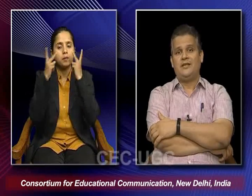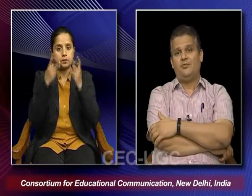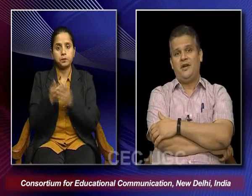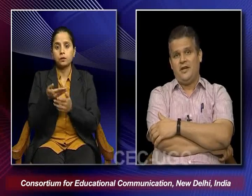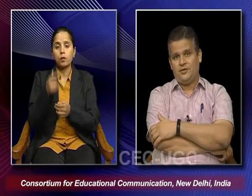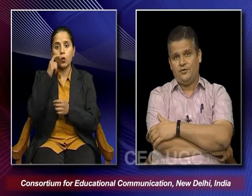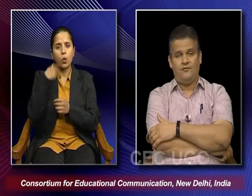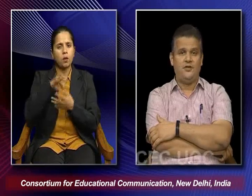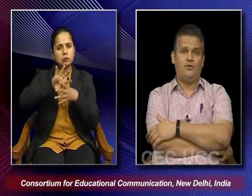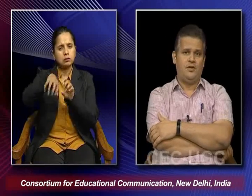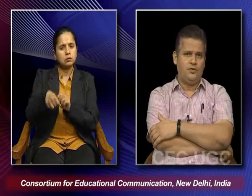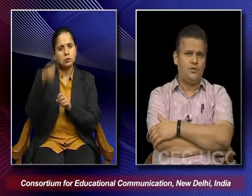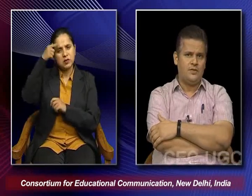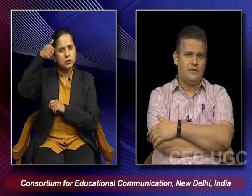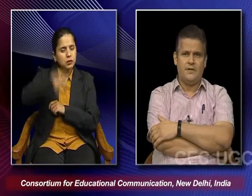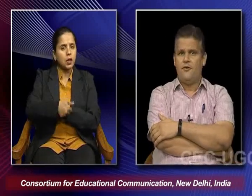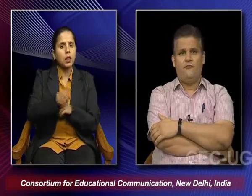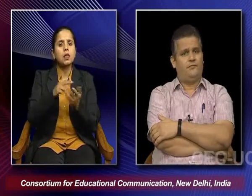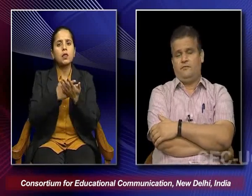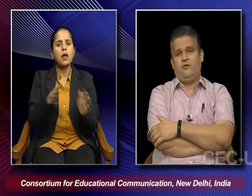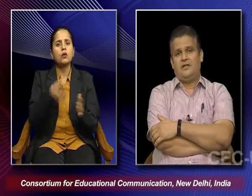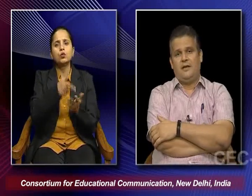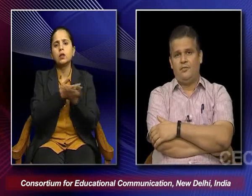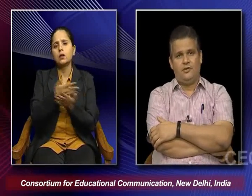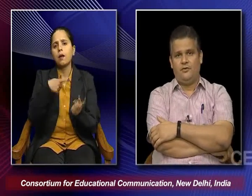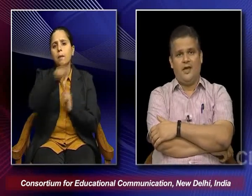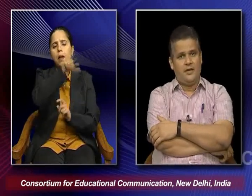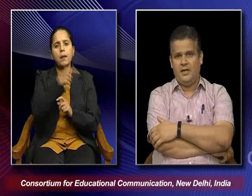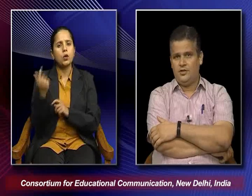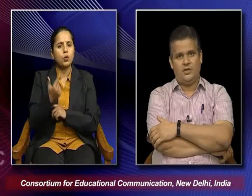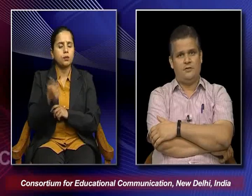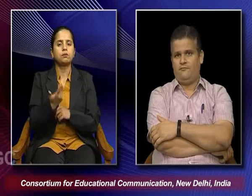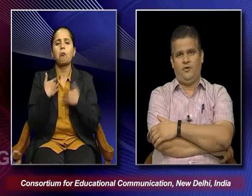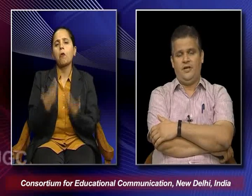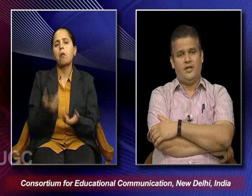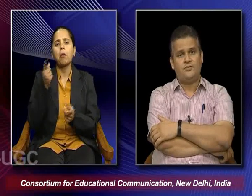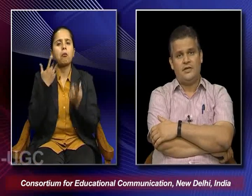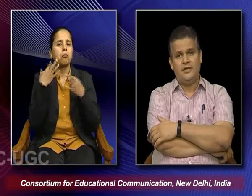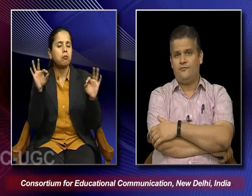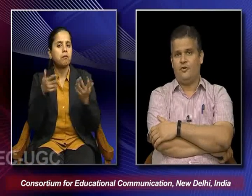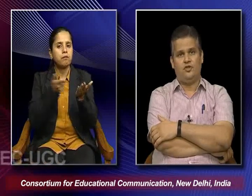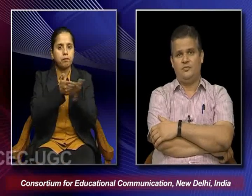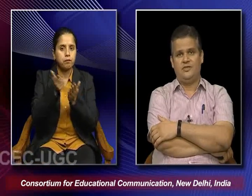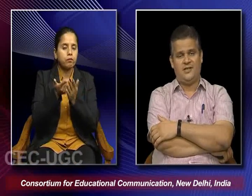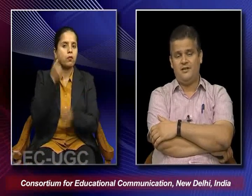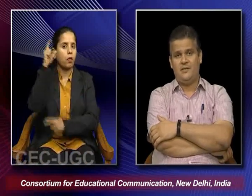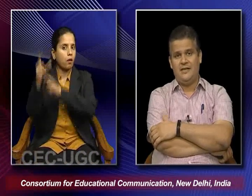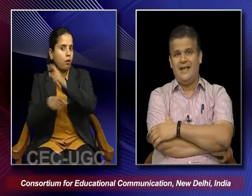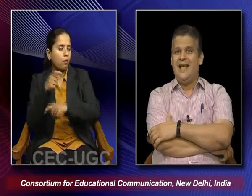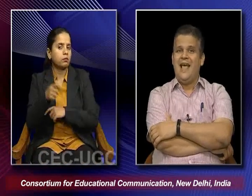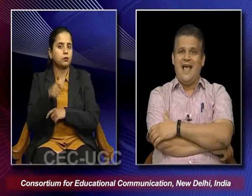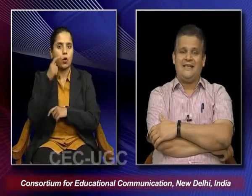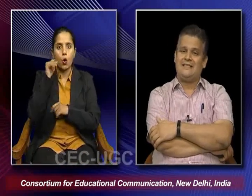human exploitation of natural resources, for example, agriculture, for industries, for human